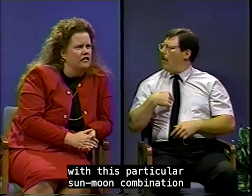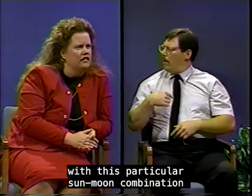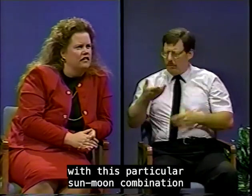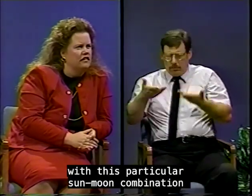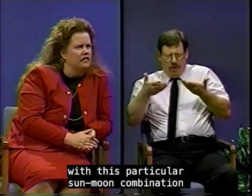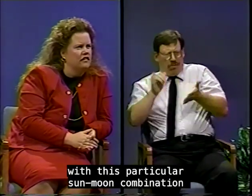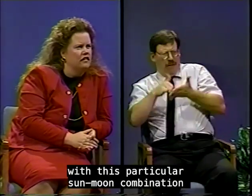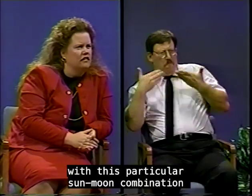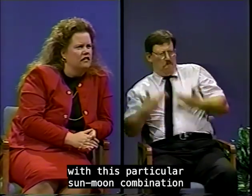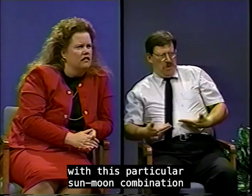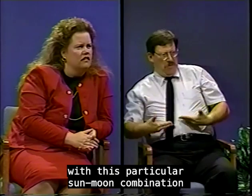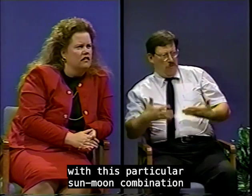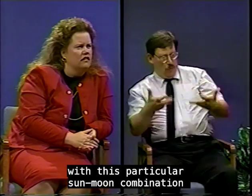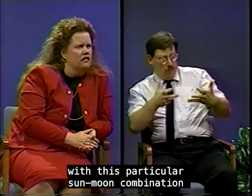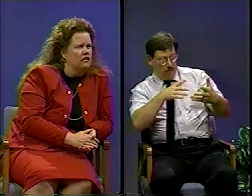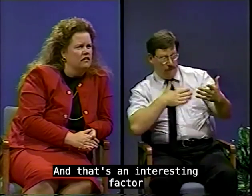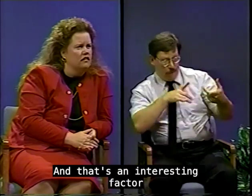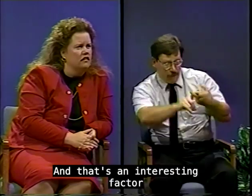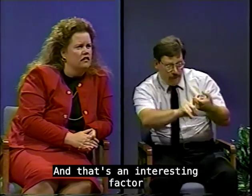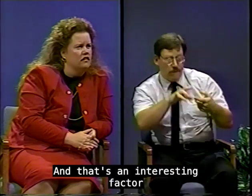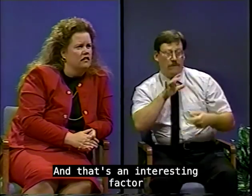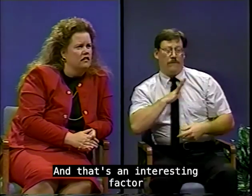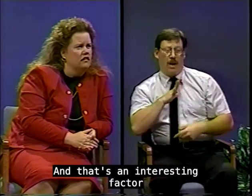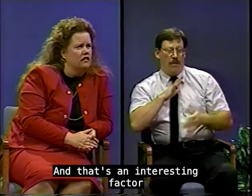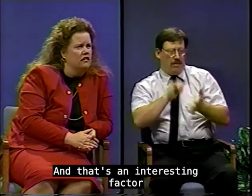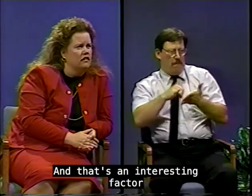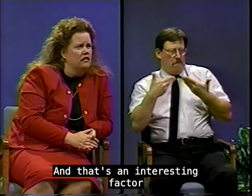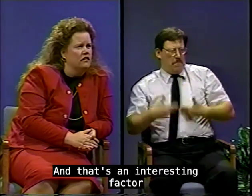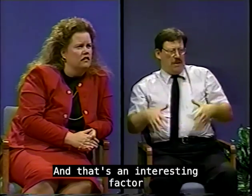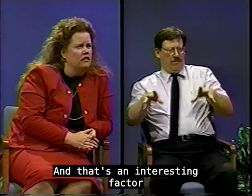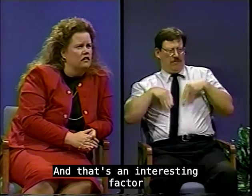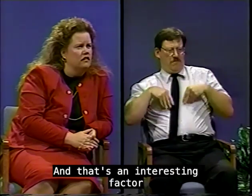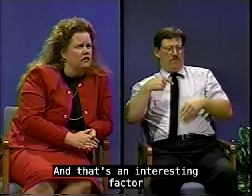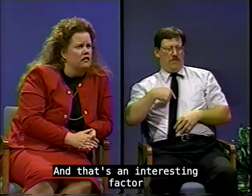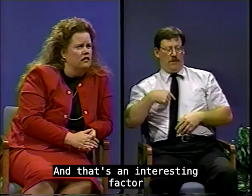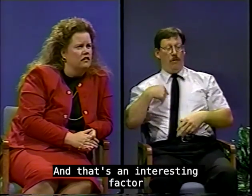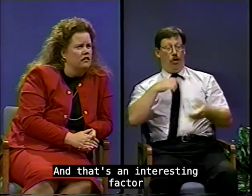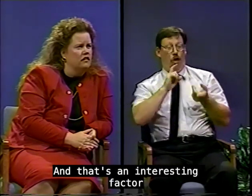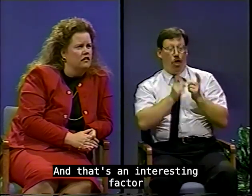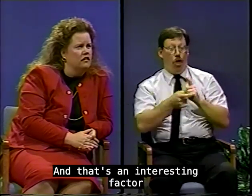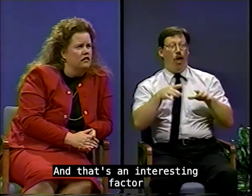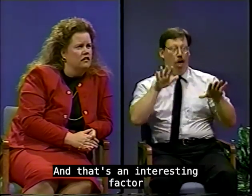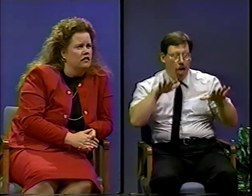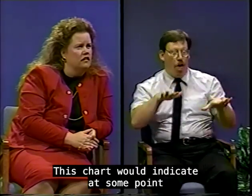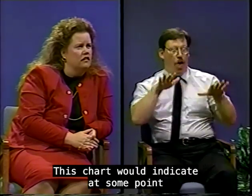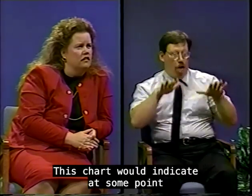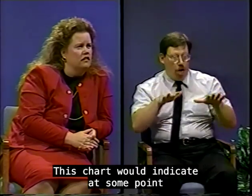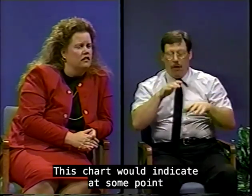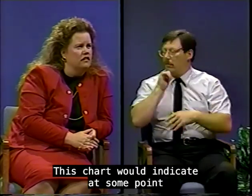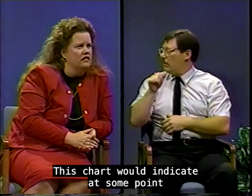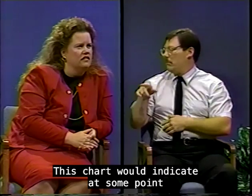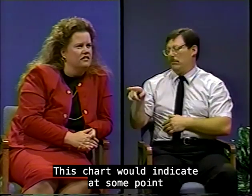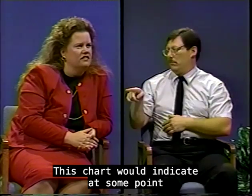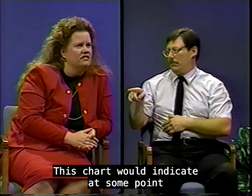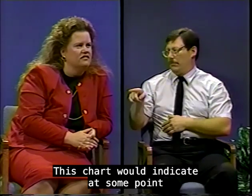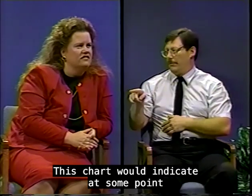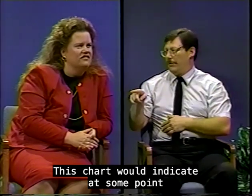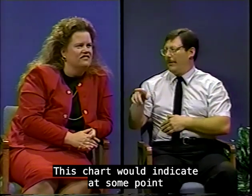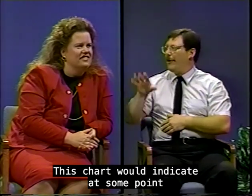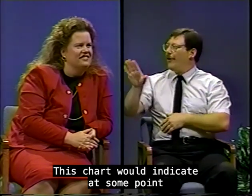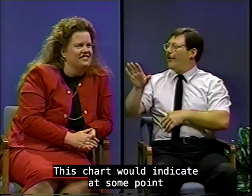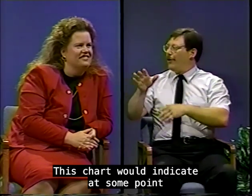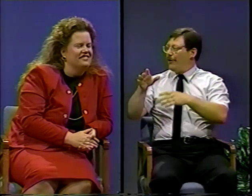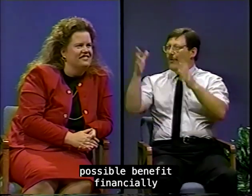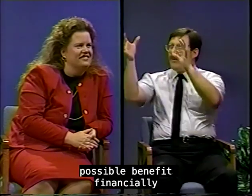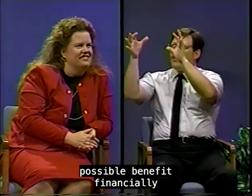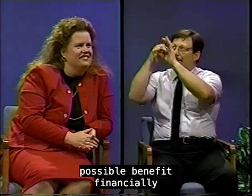with this particular Sun-Moon combination here, and that's an interesting factor with it too. This chart would indicate at some